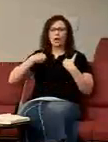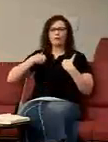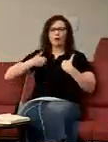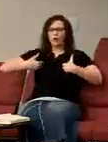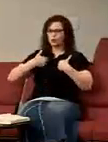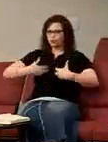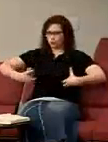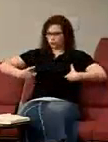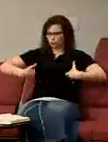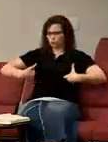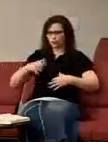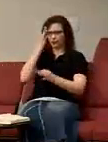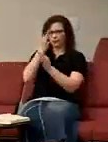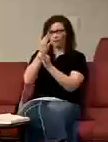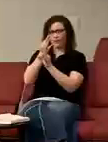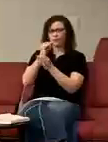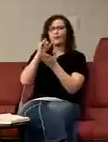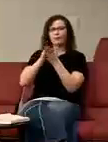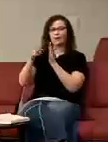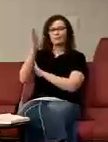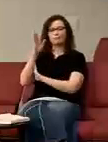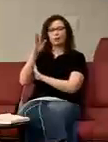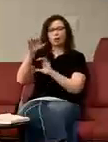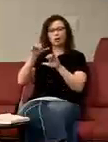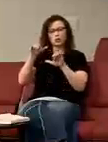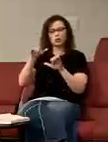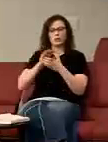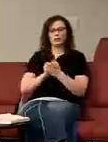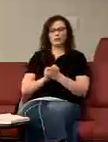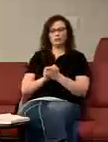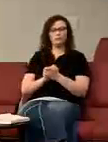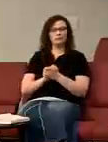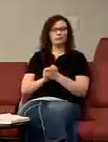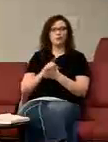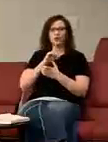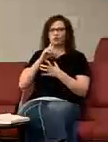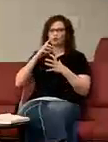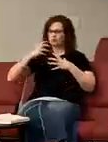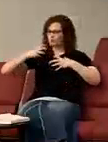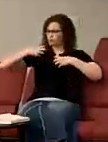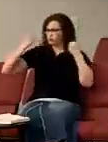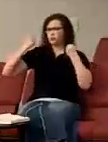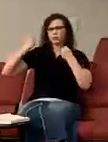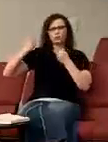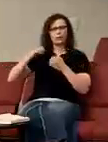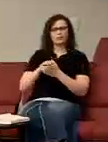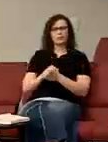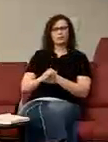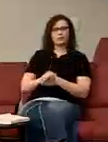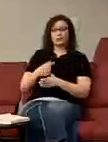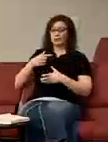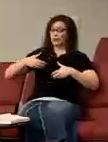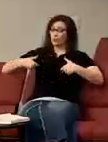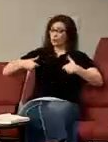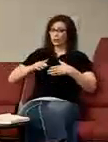way that God can do it. Yes. Just like super strength, superhuman strength. The gorillas have